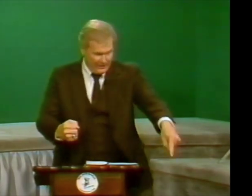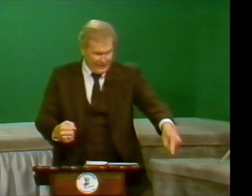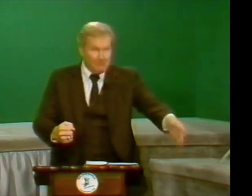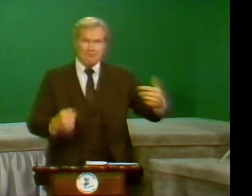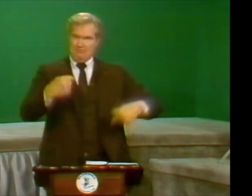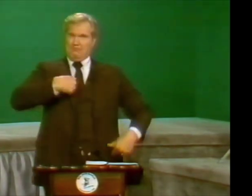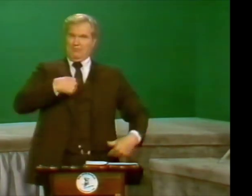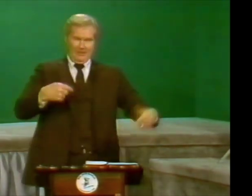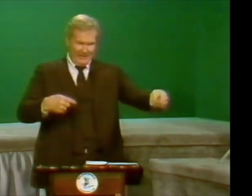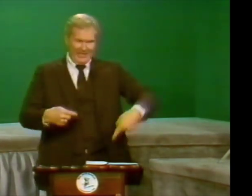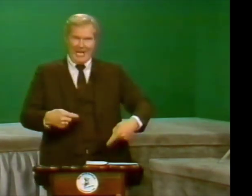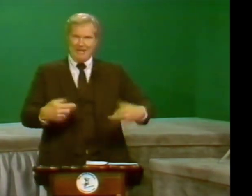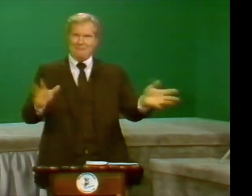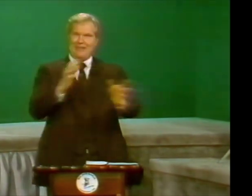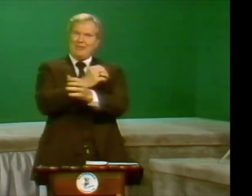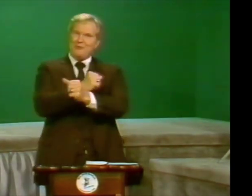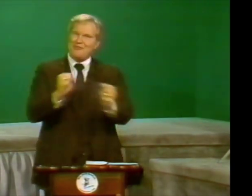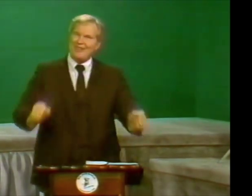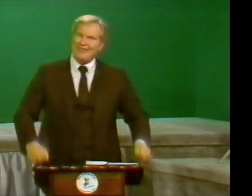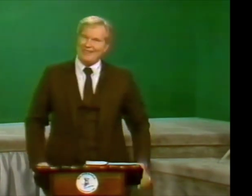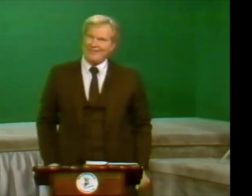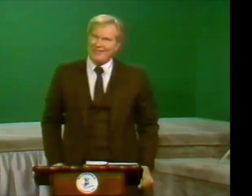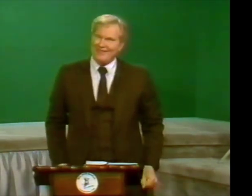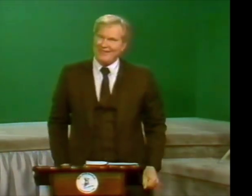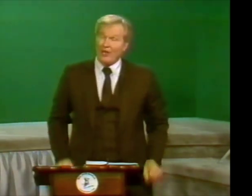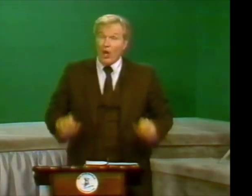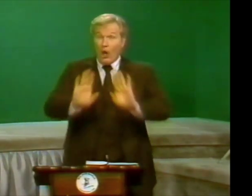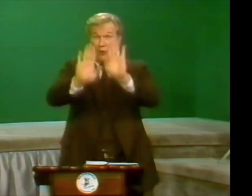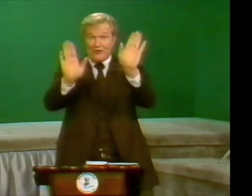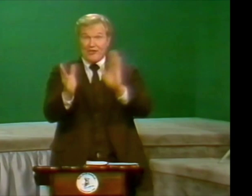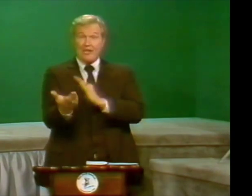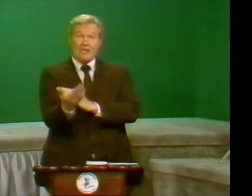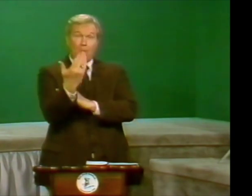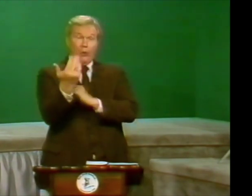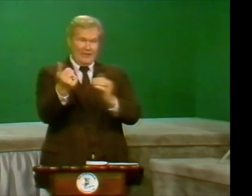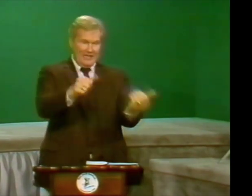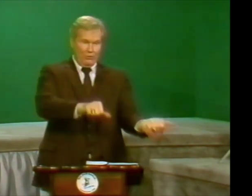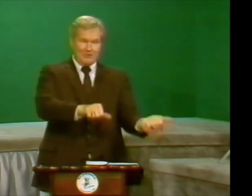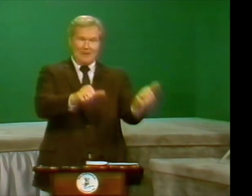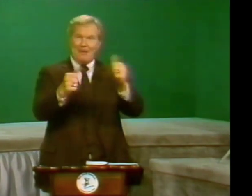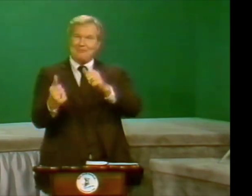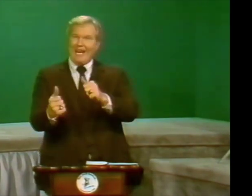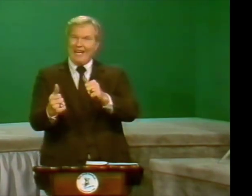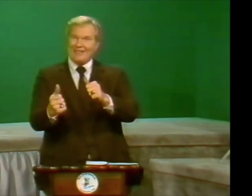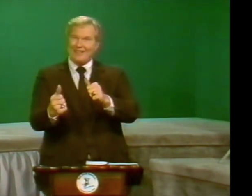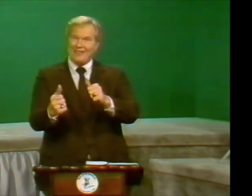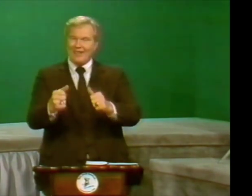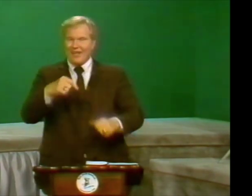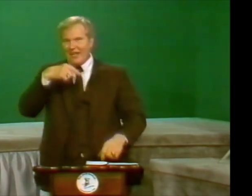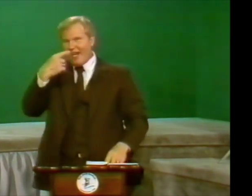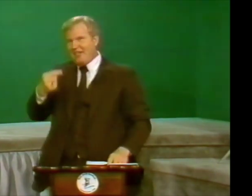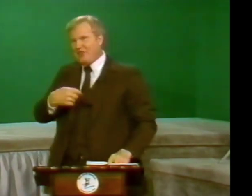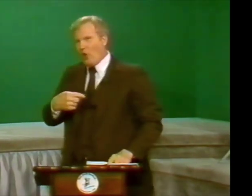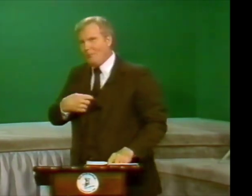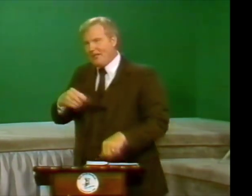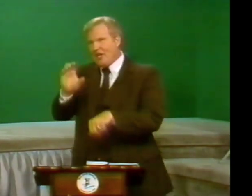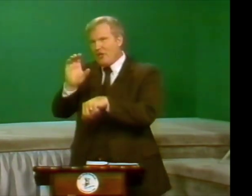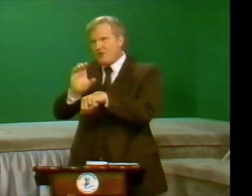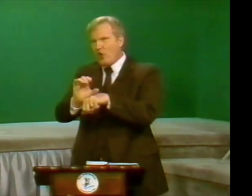said, and he came and he was saved. On Sunday morning, he was baptized. And he told me,